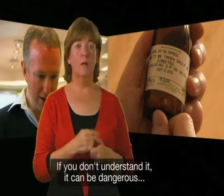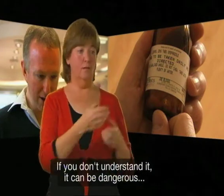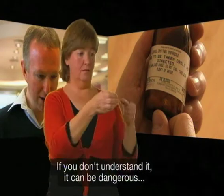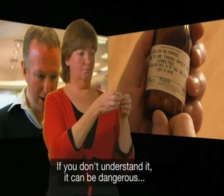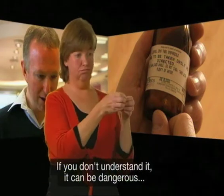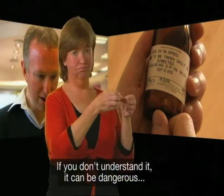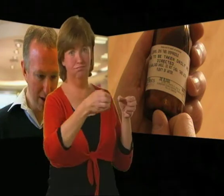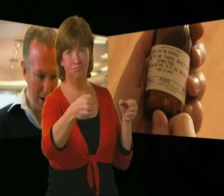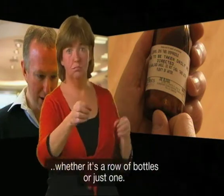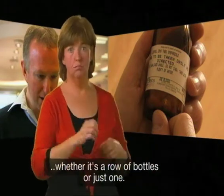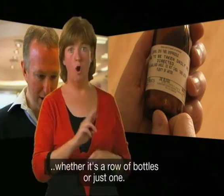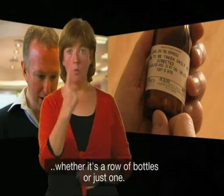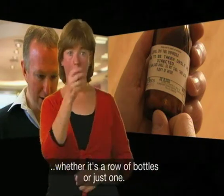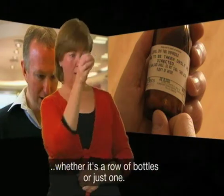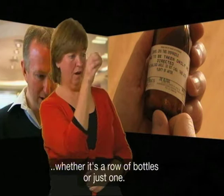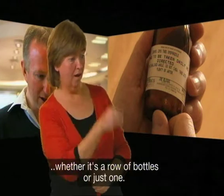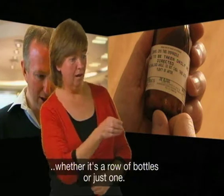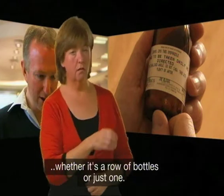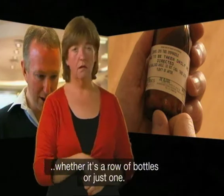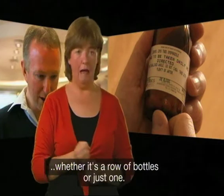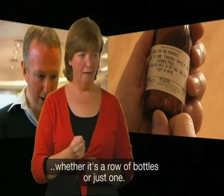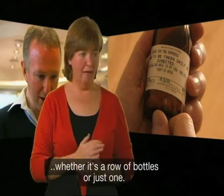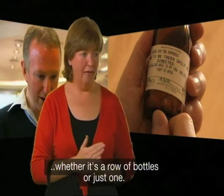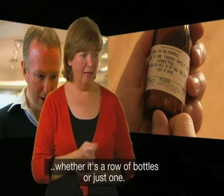dangerous, whether it's a row of bottles or just one.